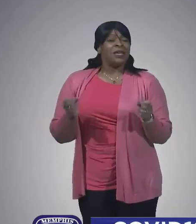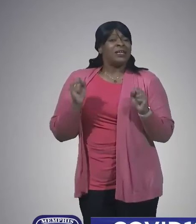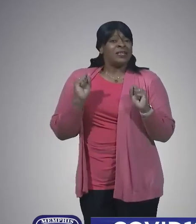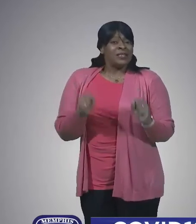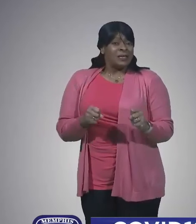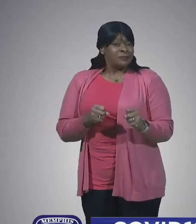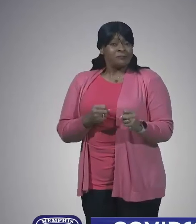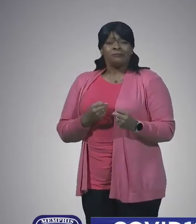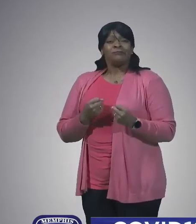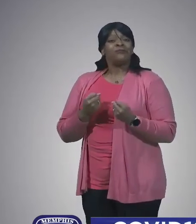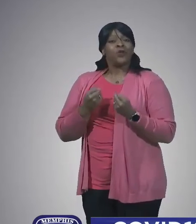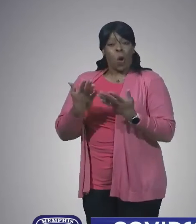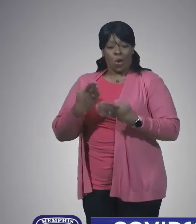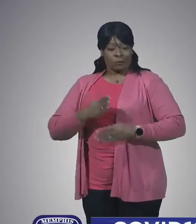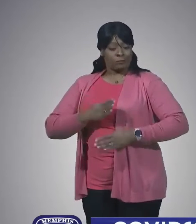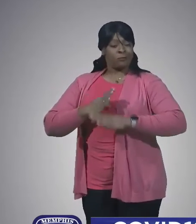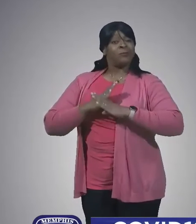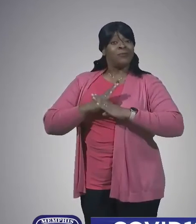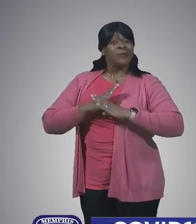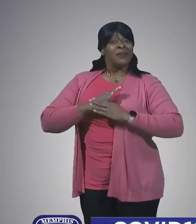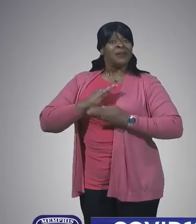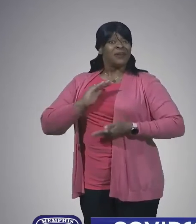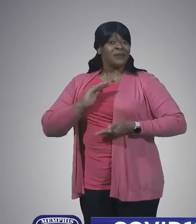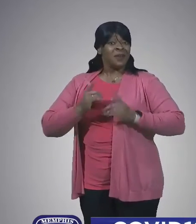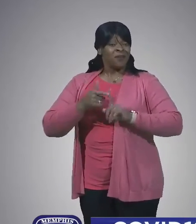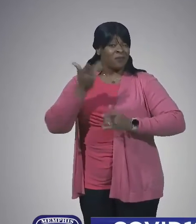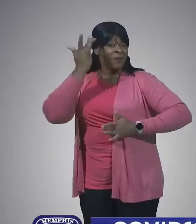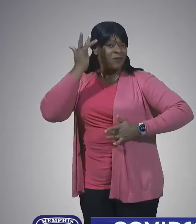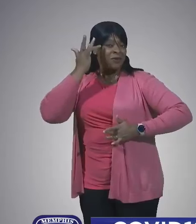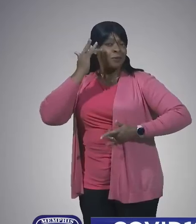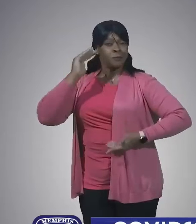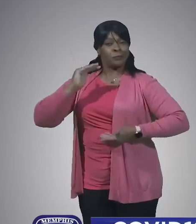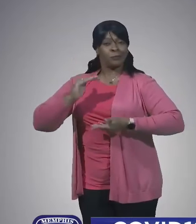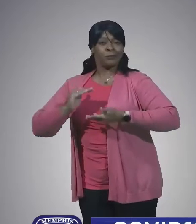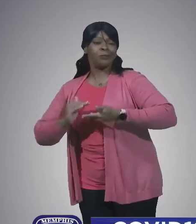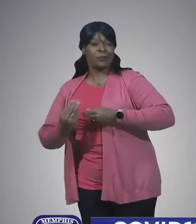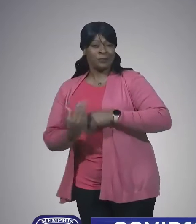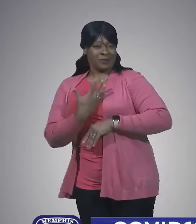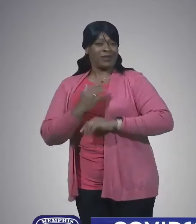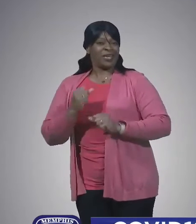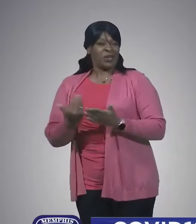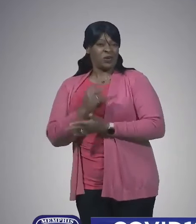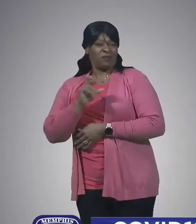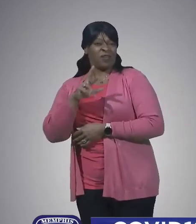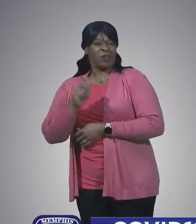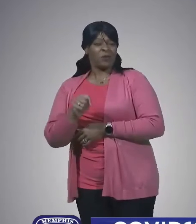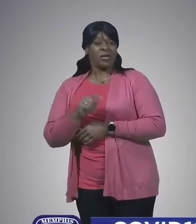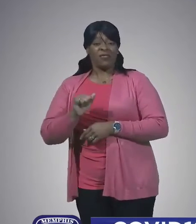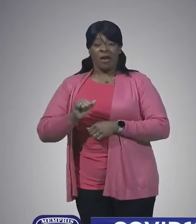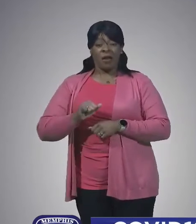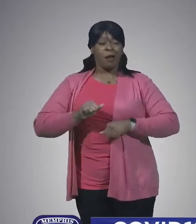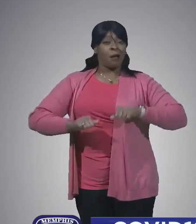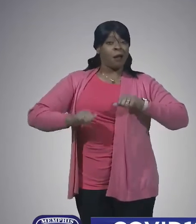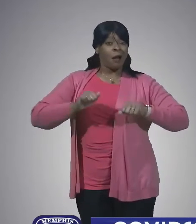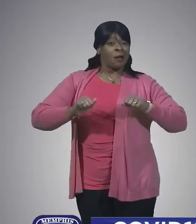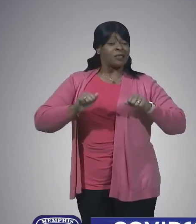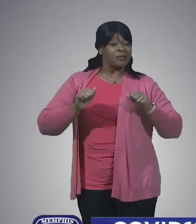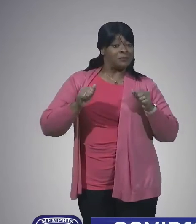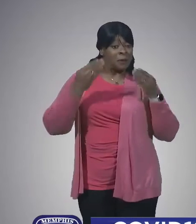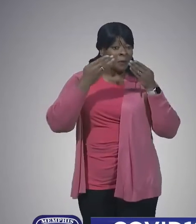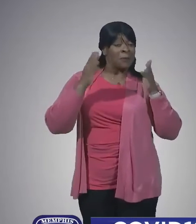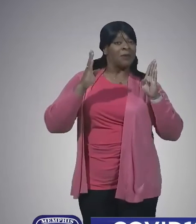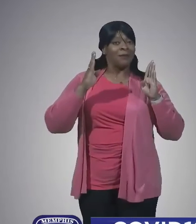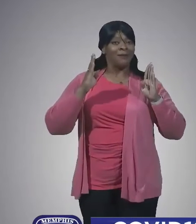challenge natural immunity. And so this cautious optimism has us definitely celebrating